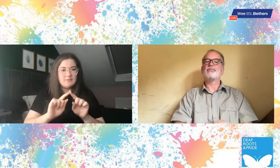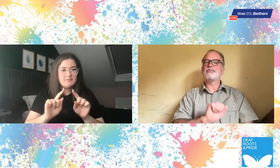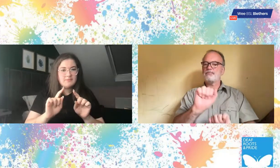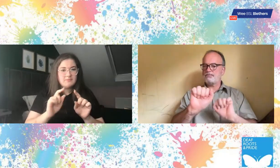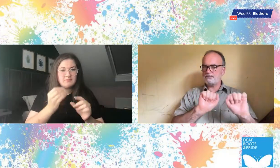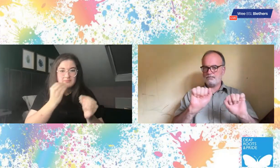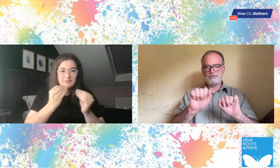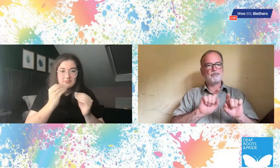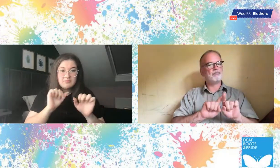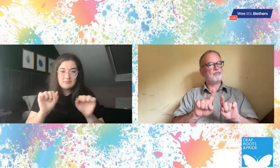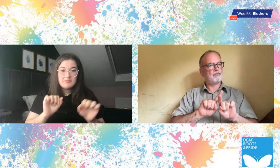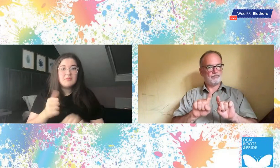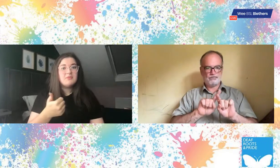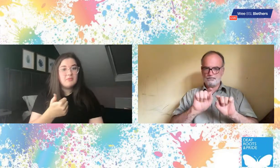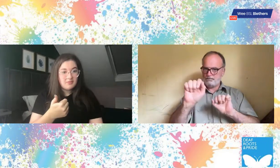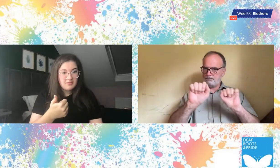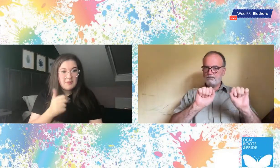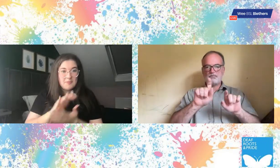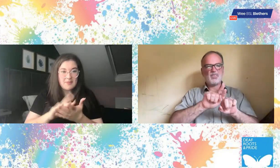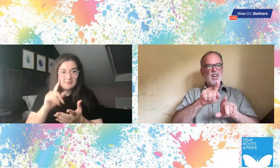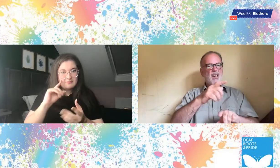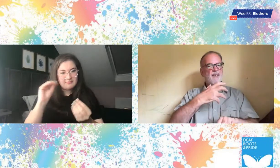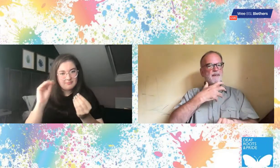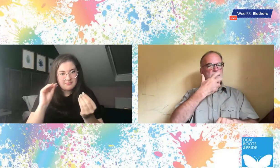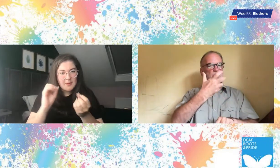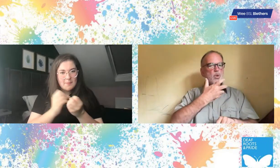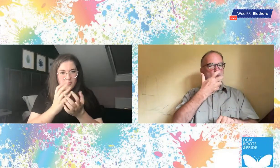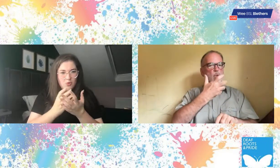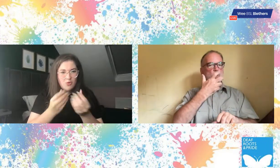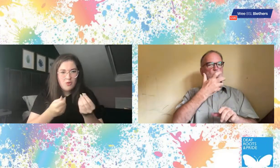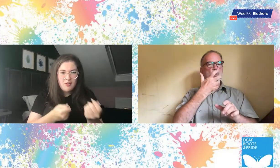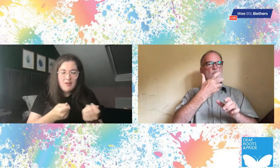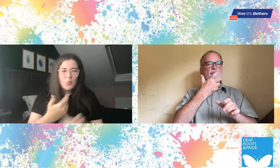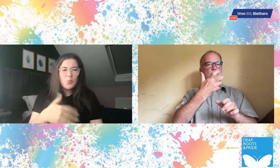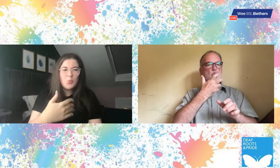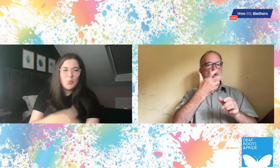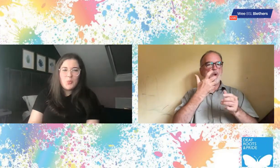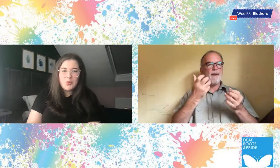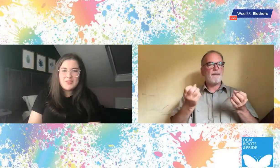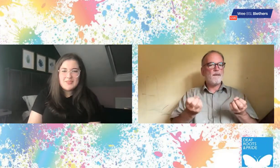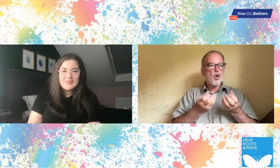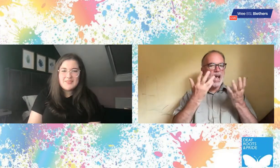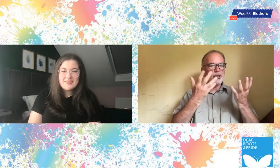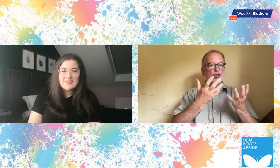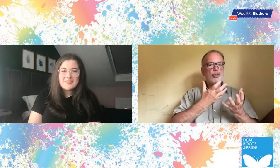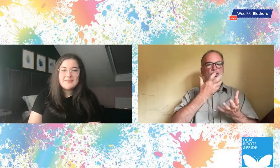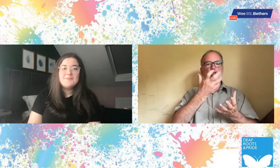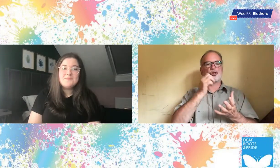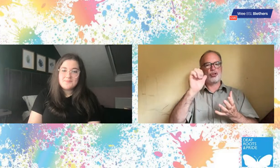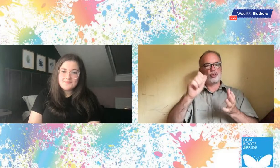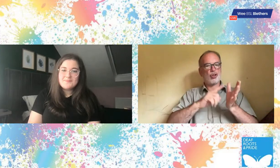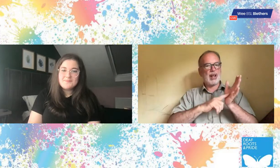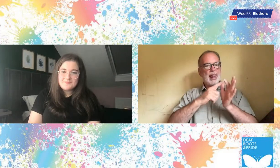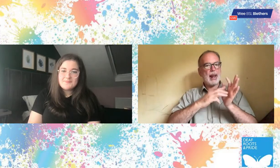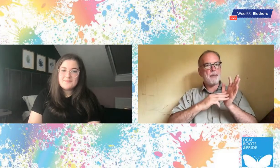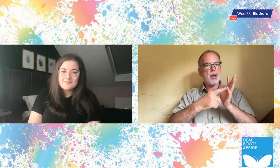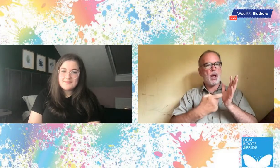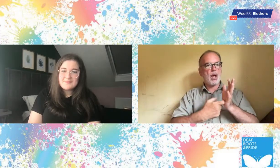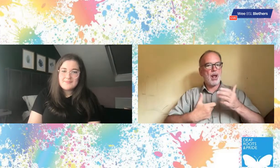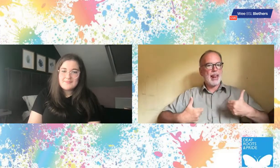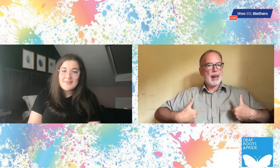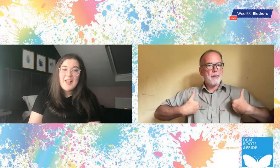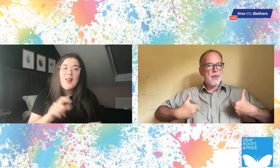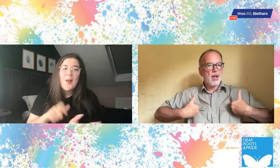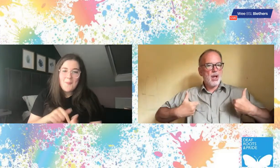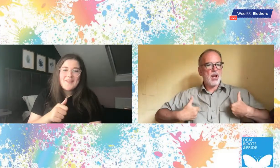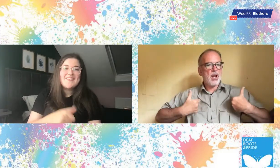So, does all animals have different food then? Oh, Yeah. very much so. I mean, you get the fruitarians, and the fruit has